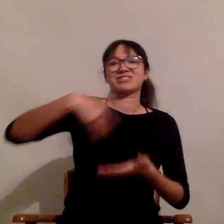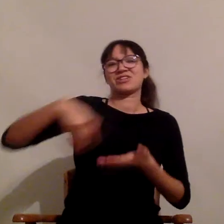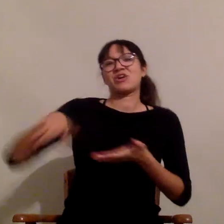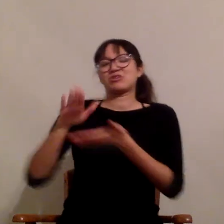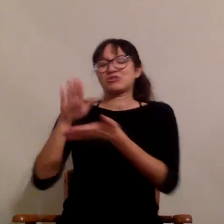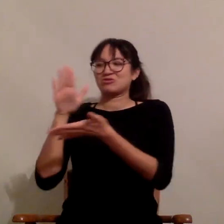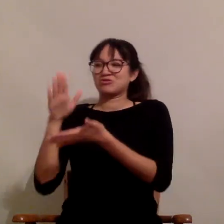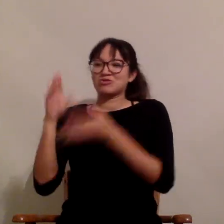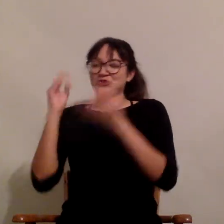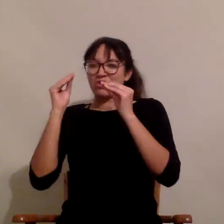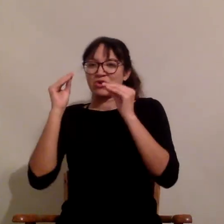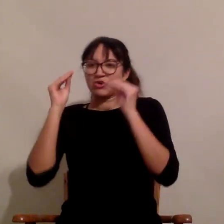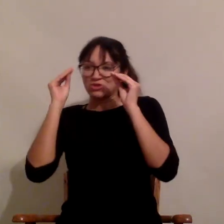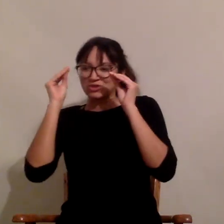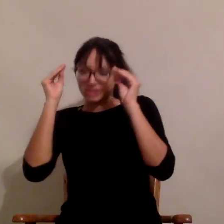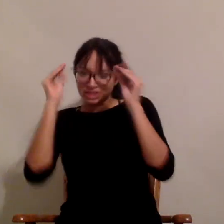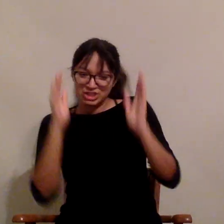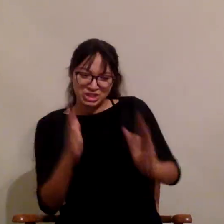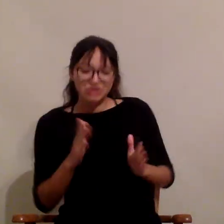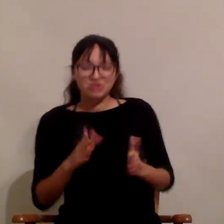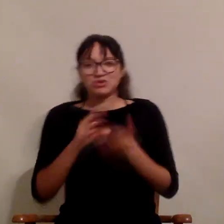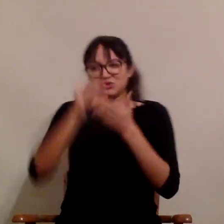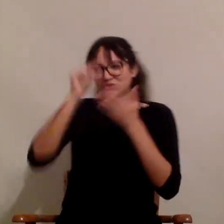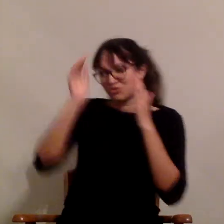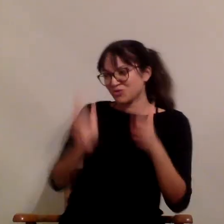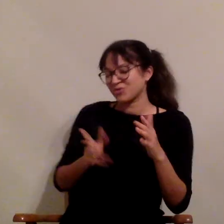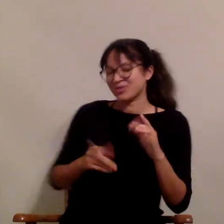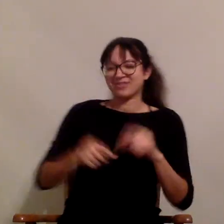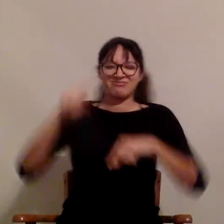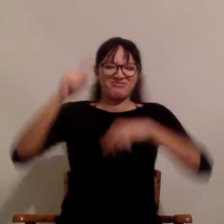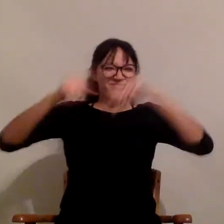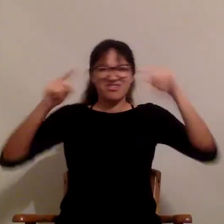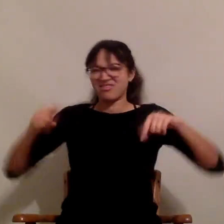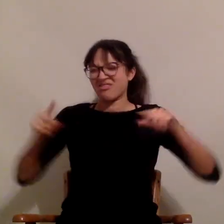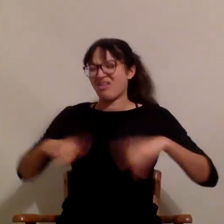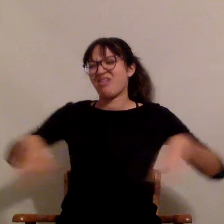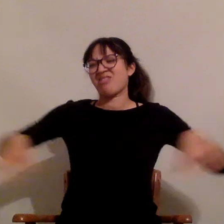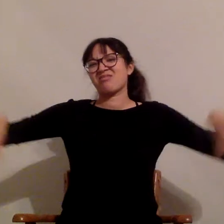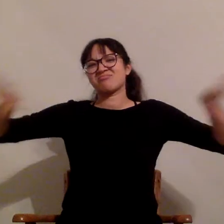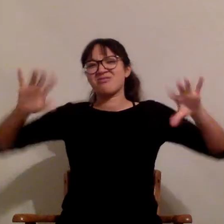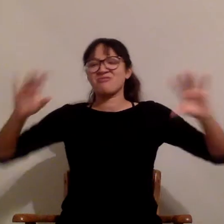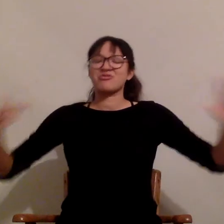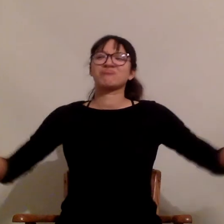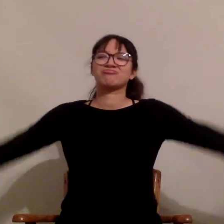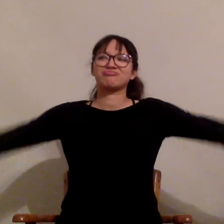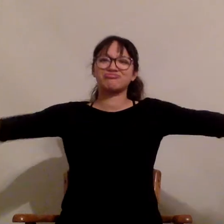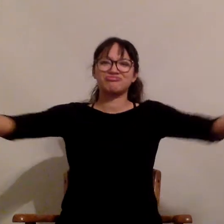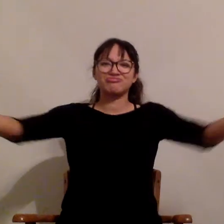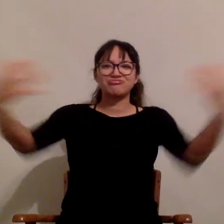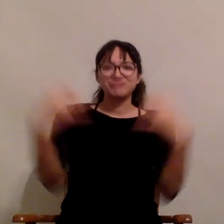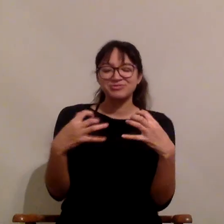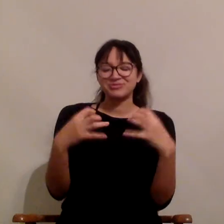and professors from different institutions and multiple disciplines to come together and work on